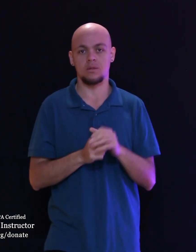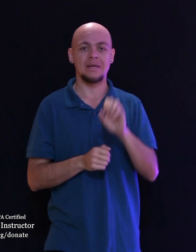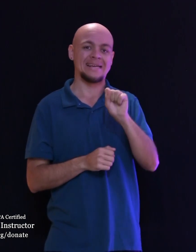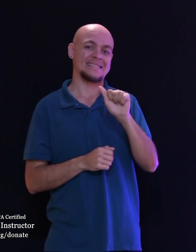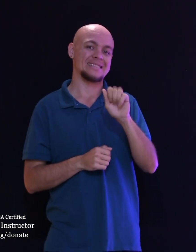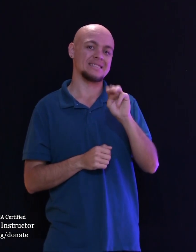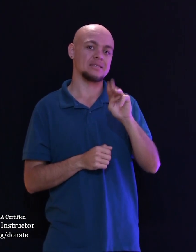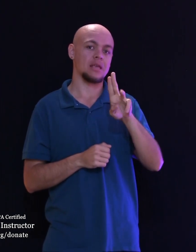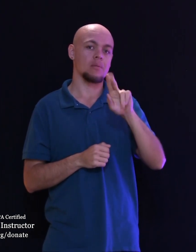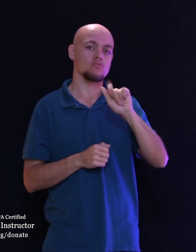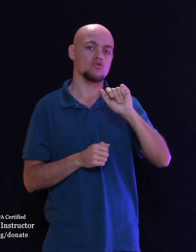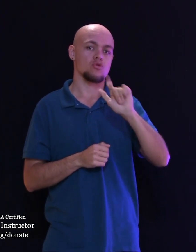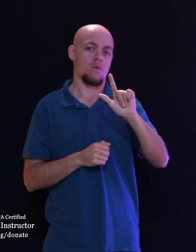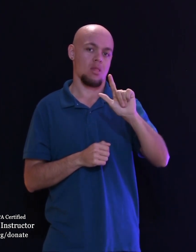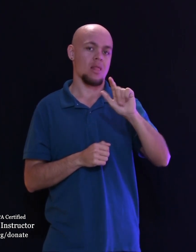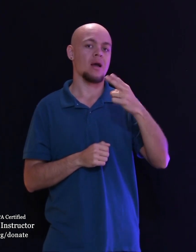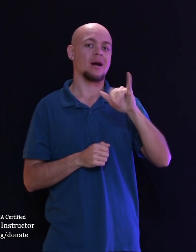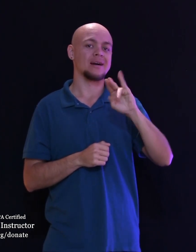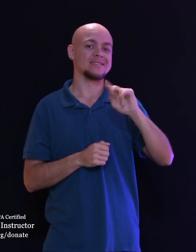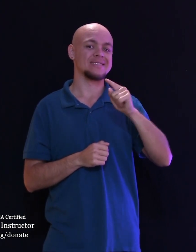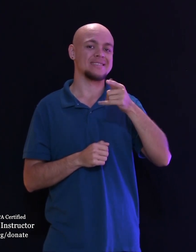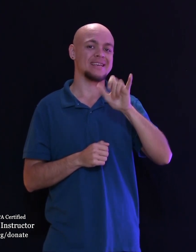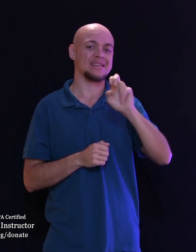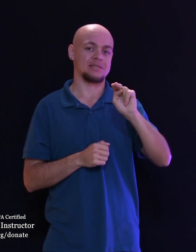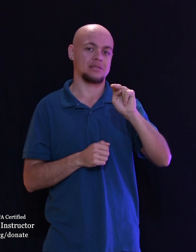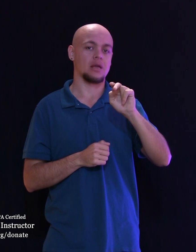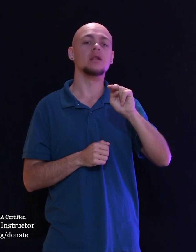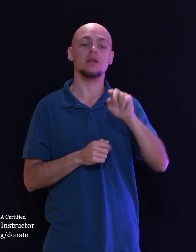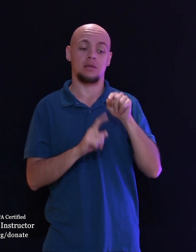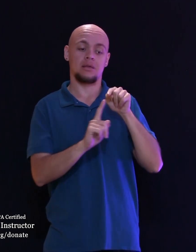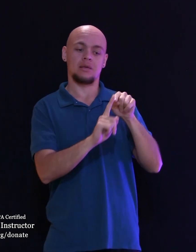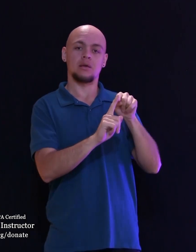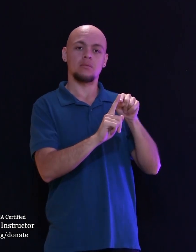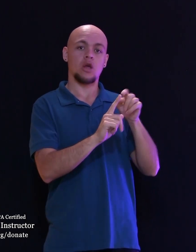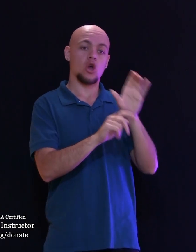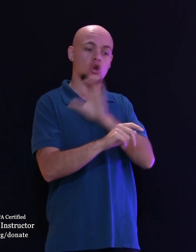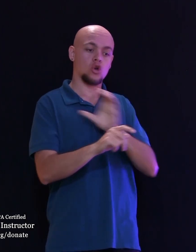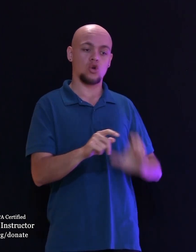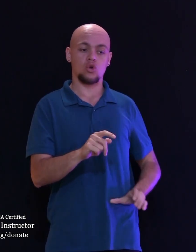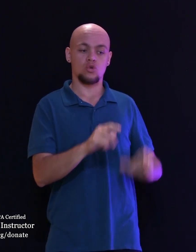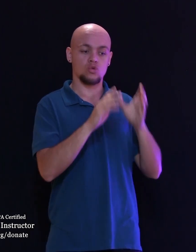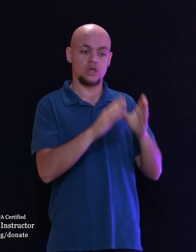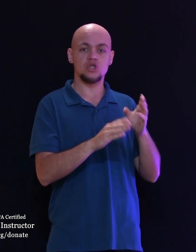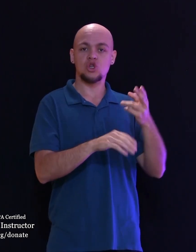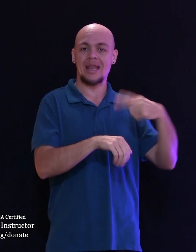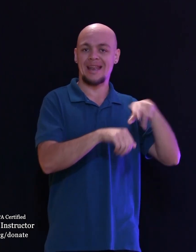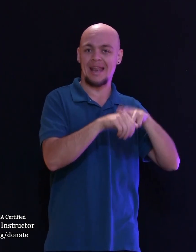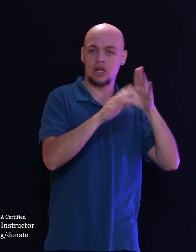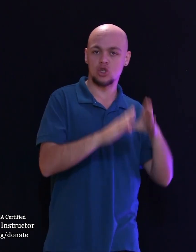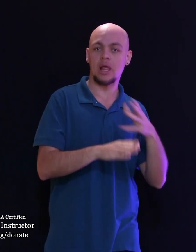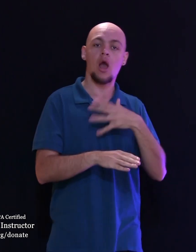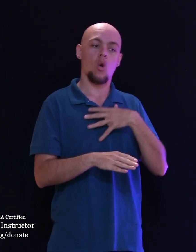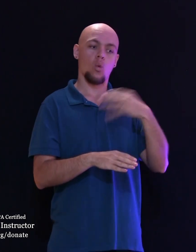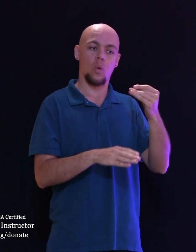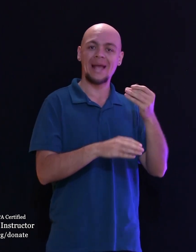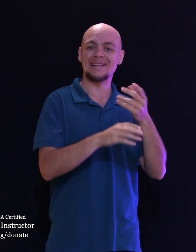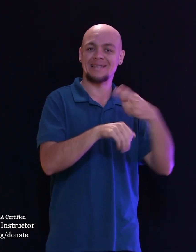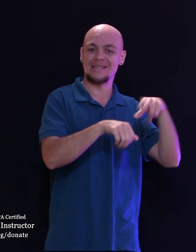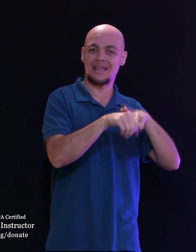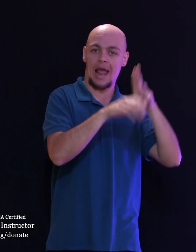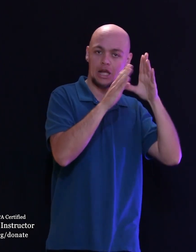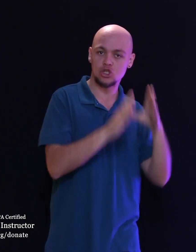Samuel Huntington, one of these Christian nationalists, also a white nationalist, would have this to say: America is defined